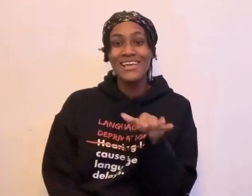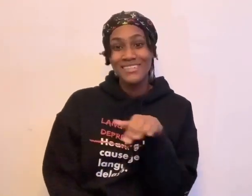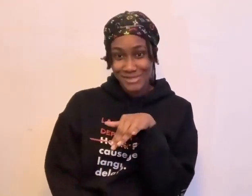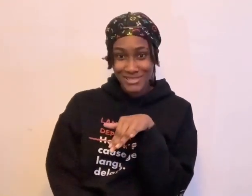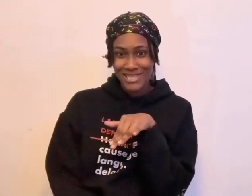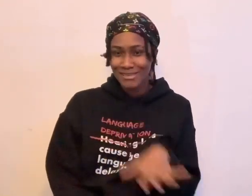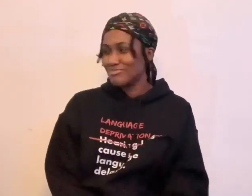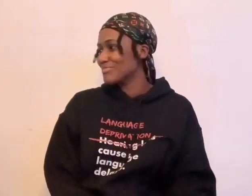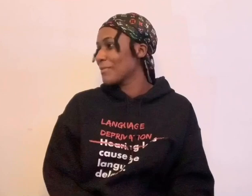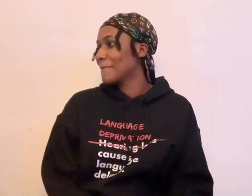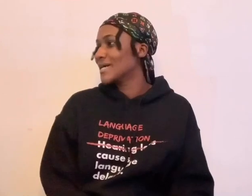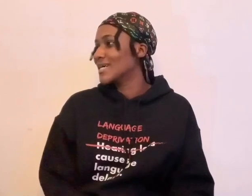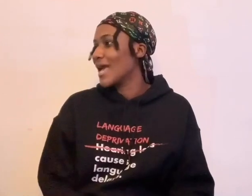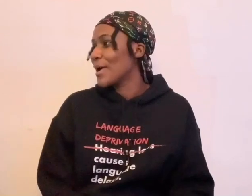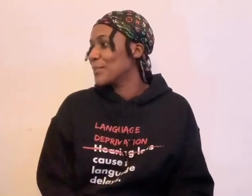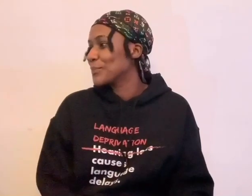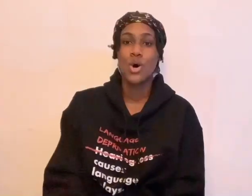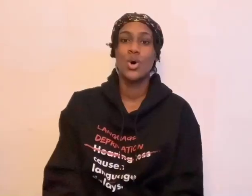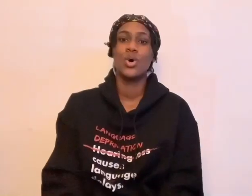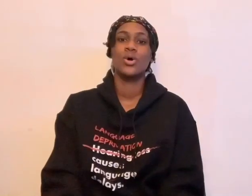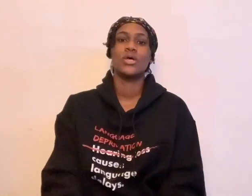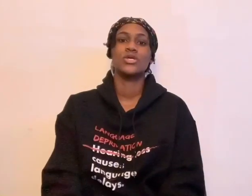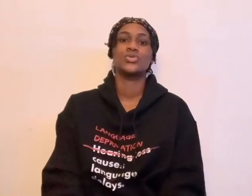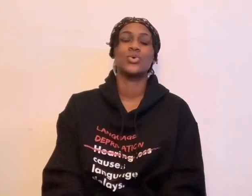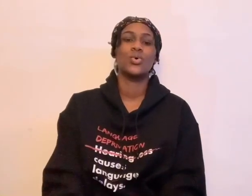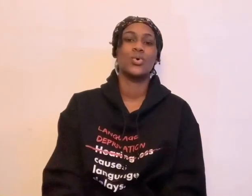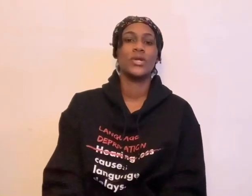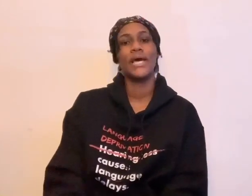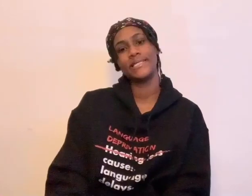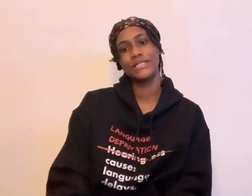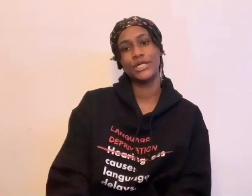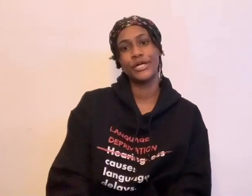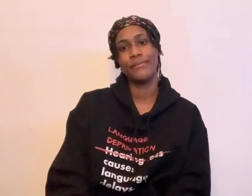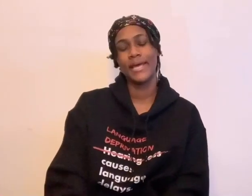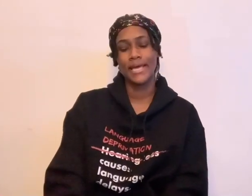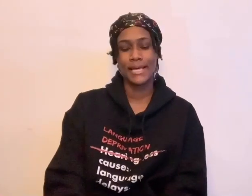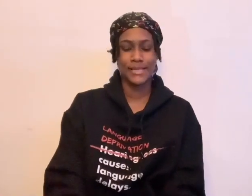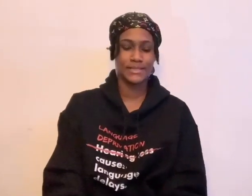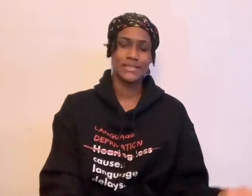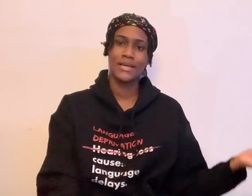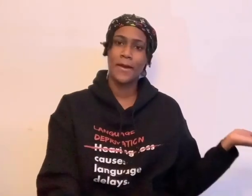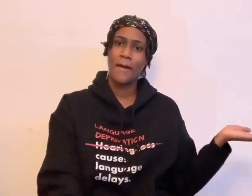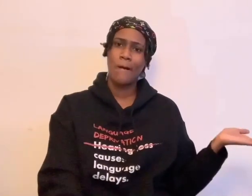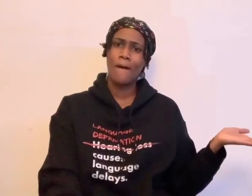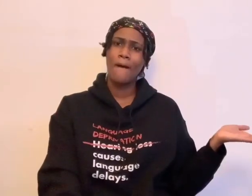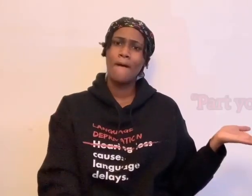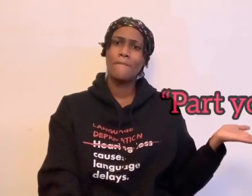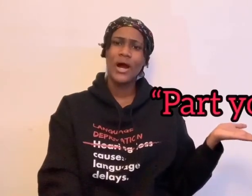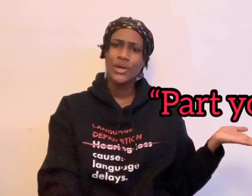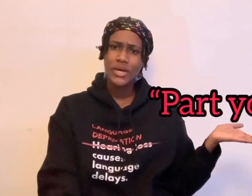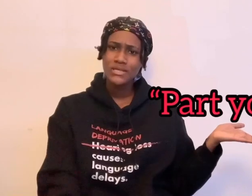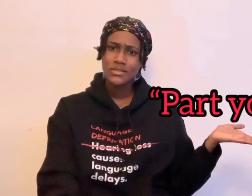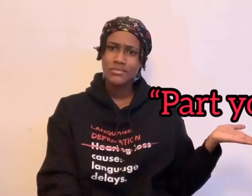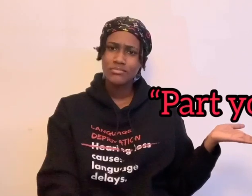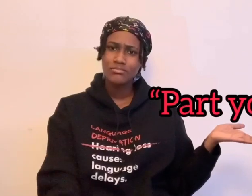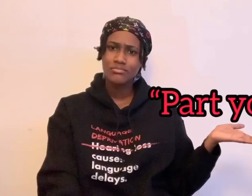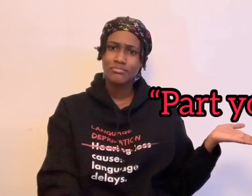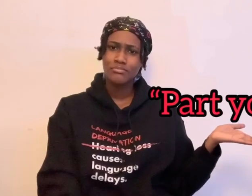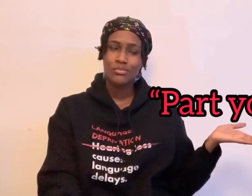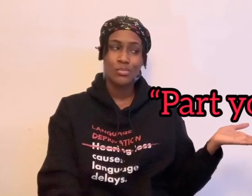Just saying. But yeah. Okay, so next term is part you is.